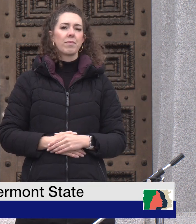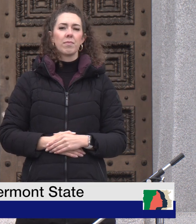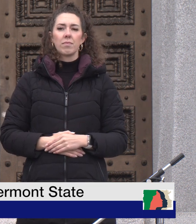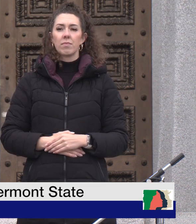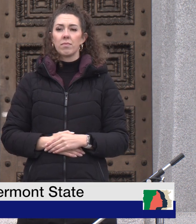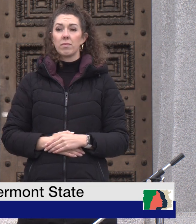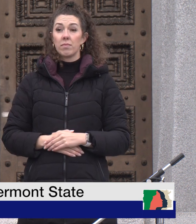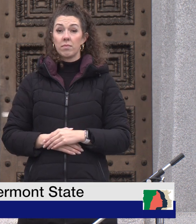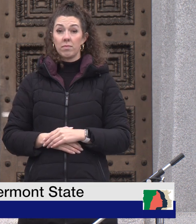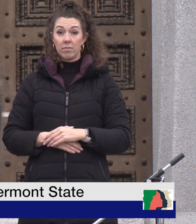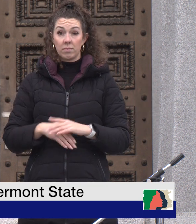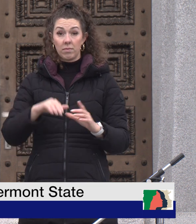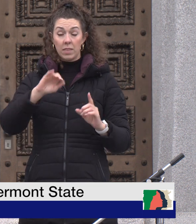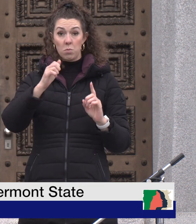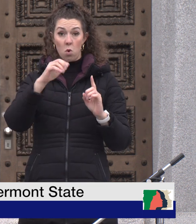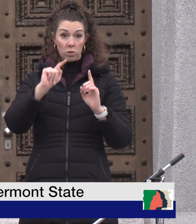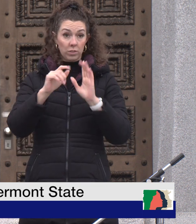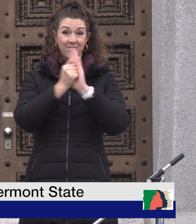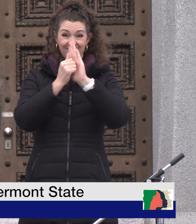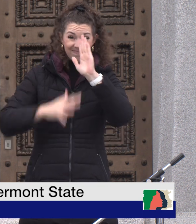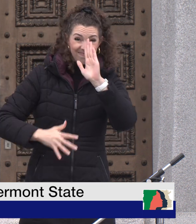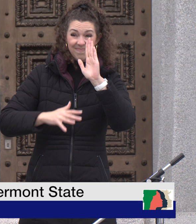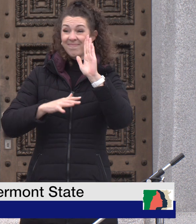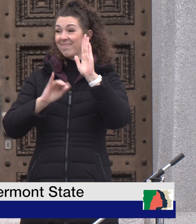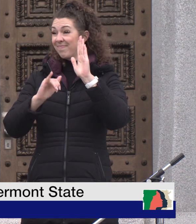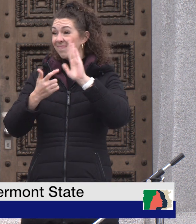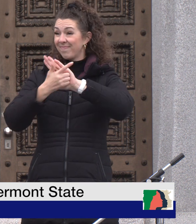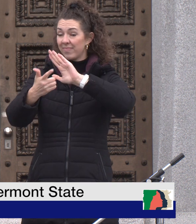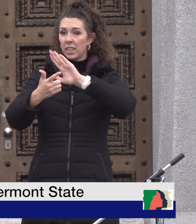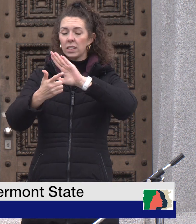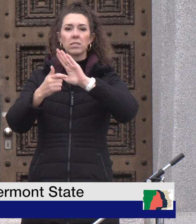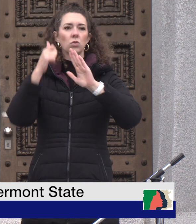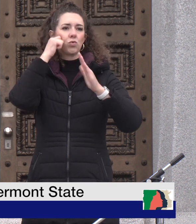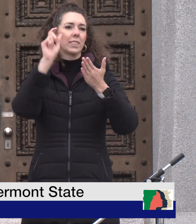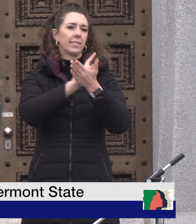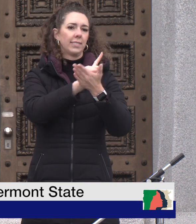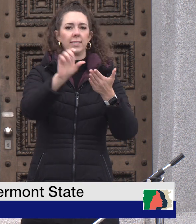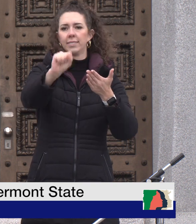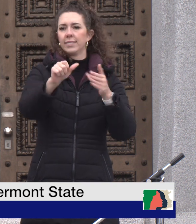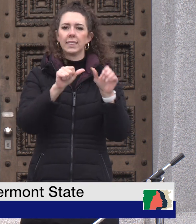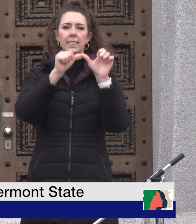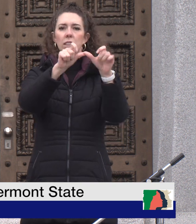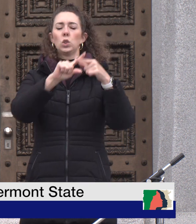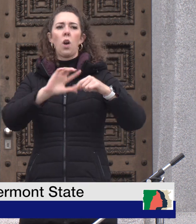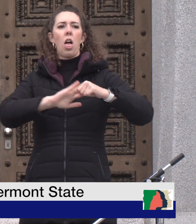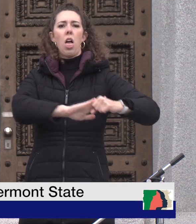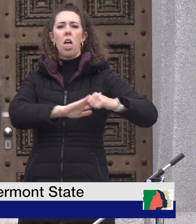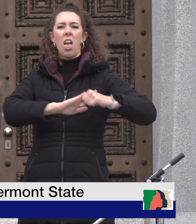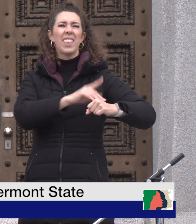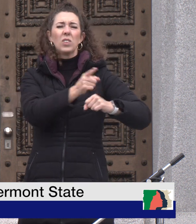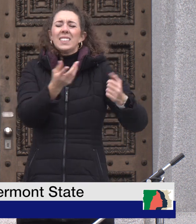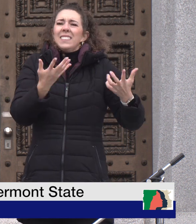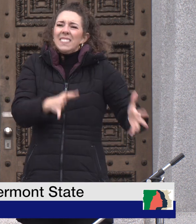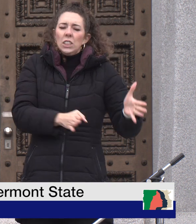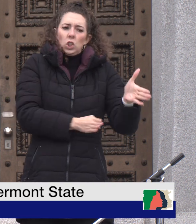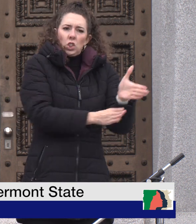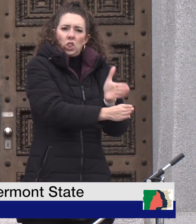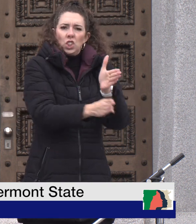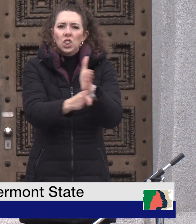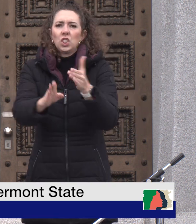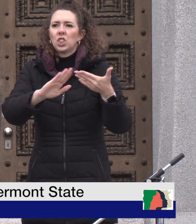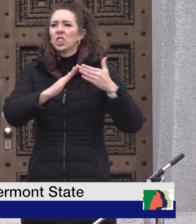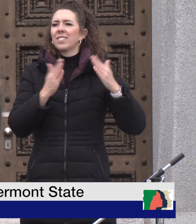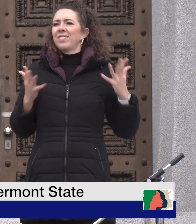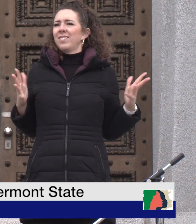Abortion bans are racist and disproportionately impact the most marginalized members of our communities. The